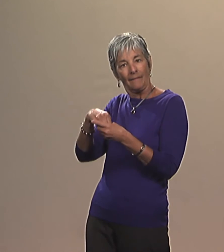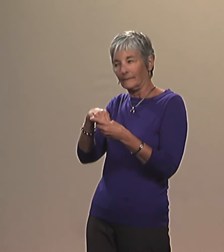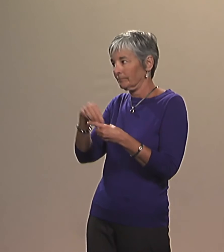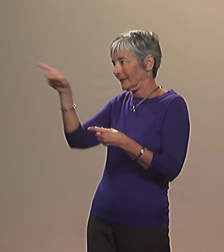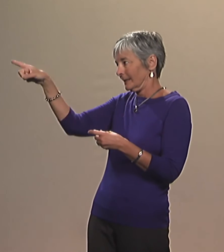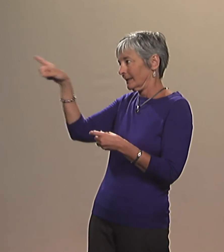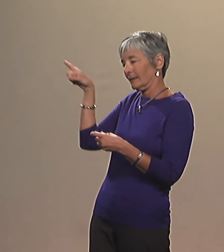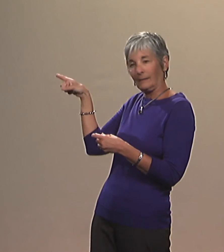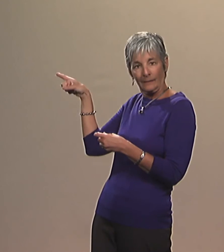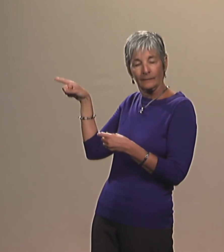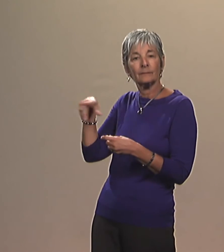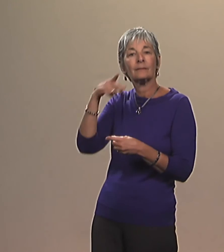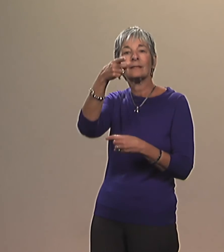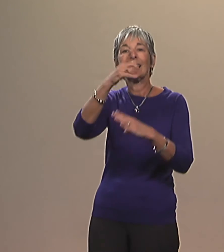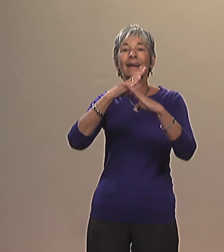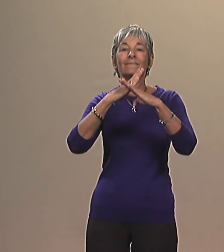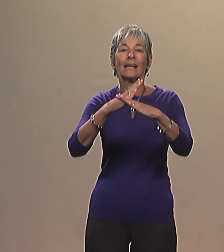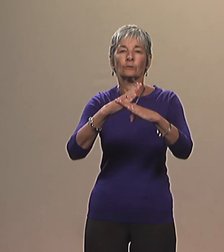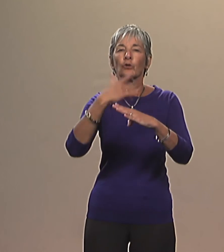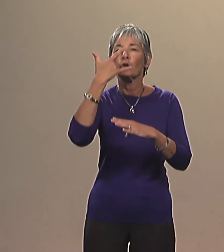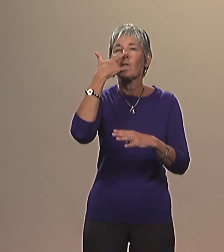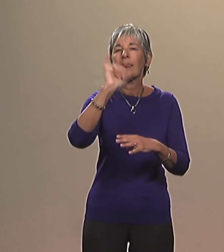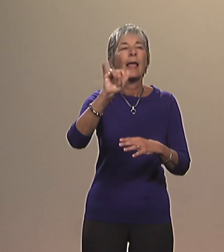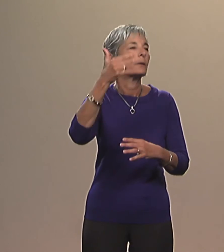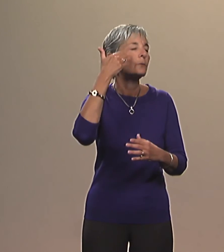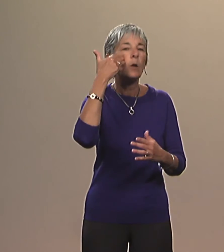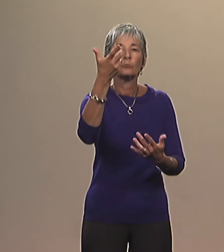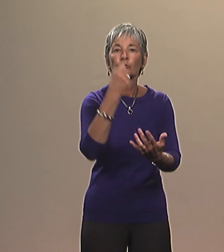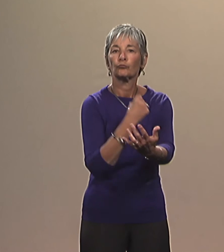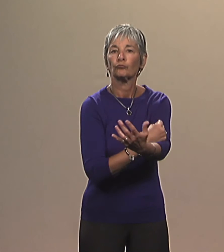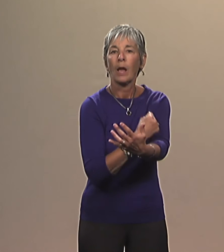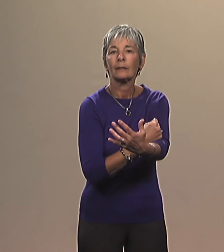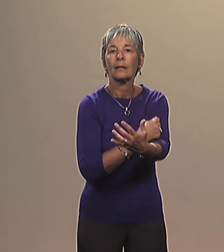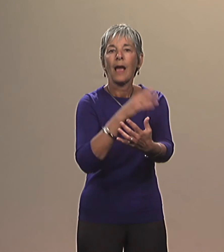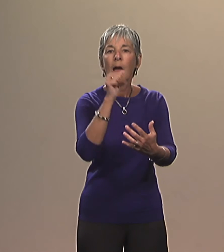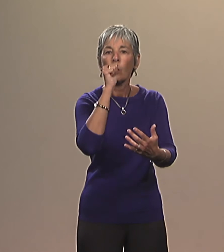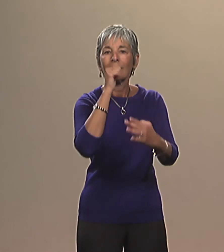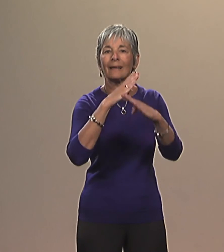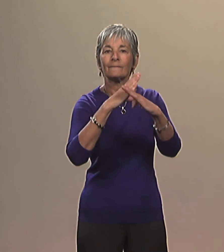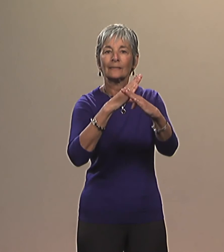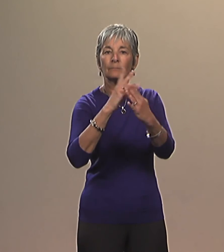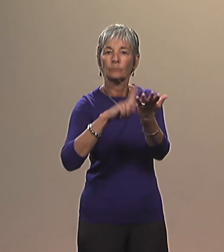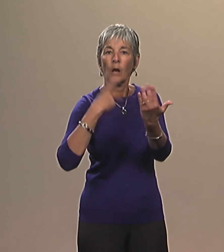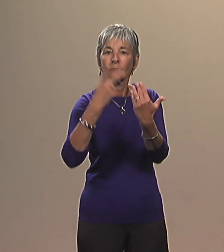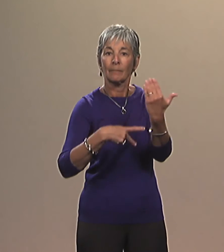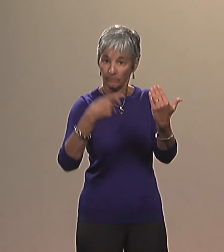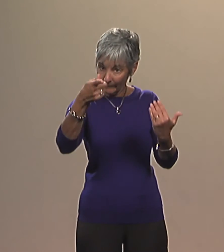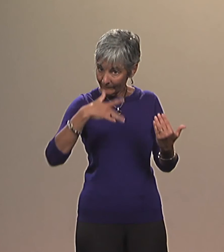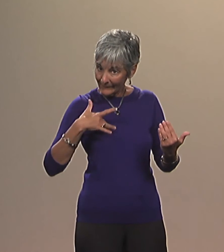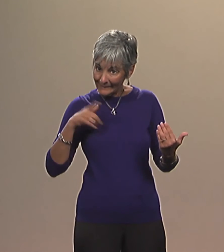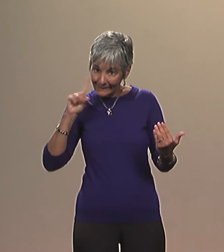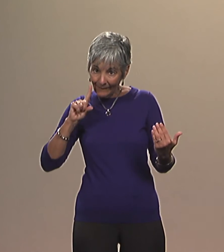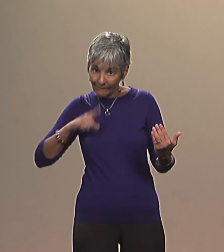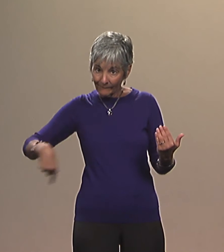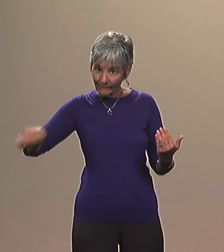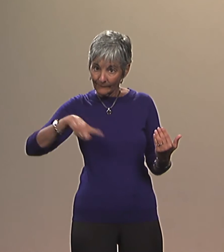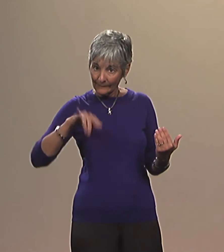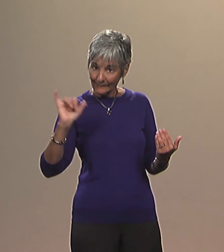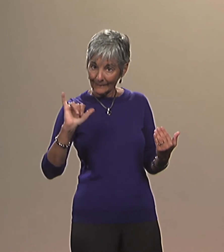The word intervention seems related to treatment for drugs. That's a typical setting to hear the word intervention. Do you think deaf people fit into that